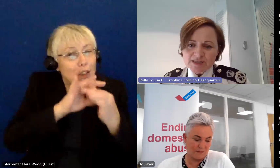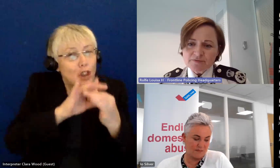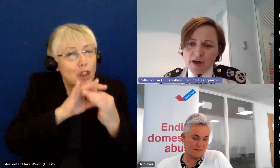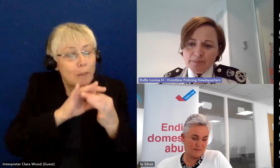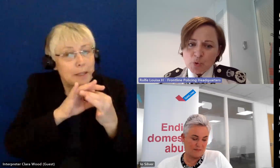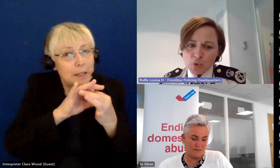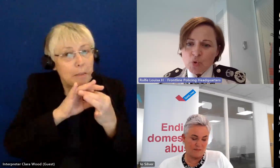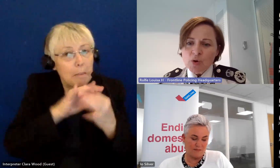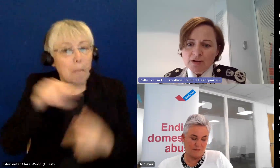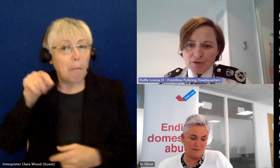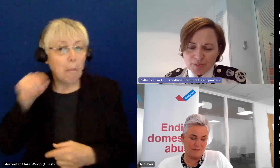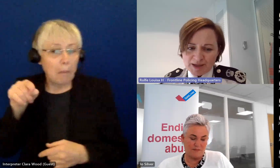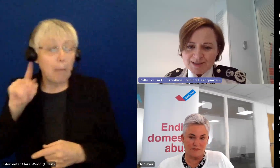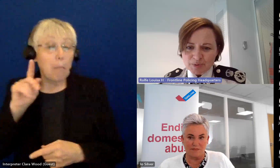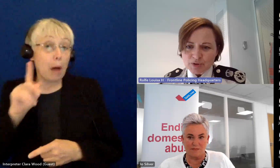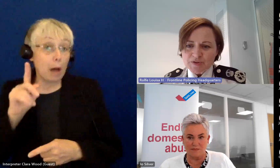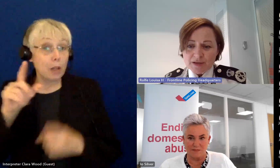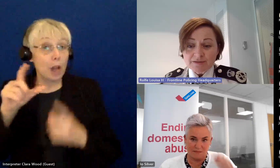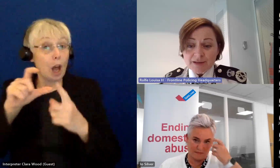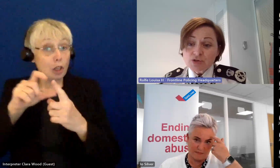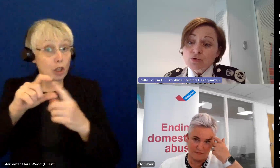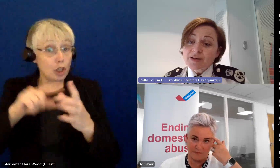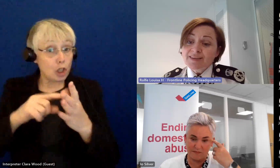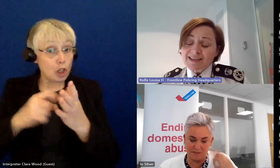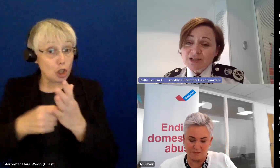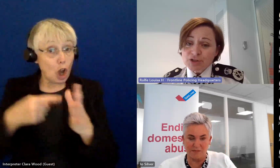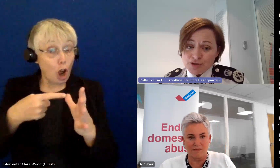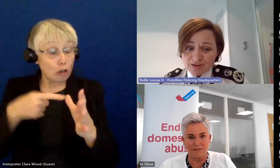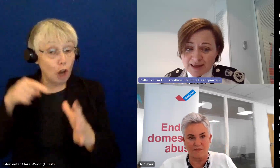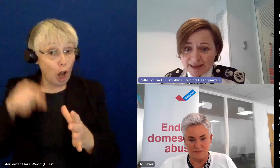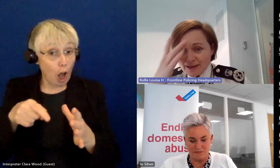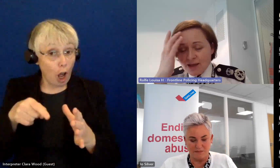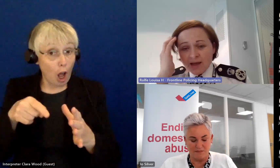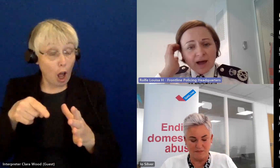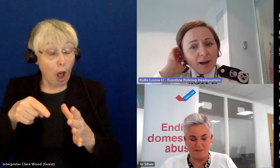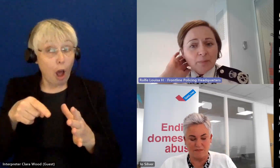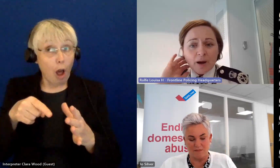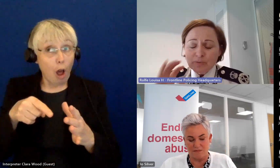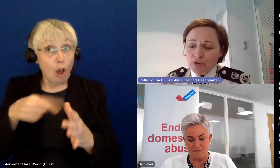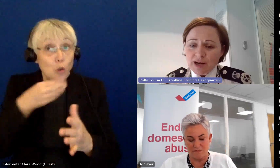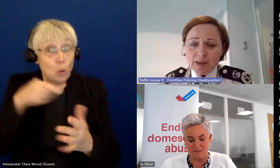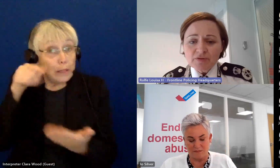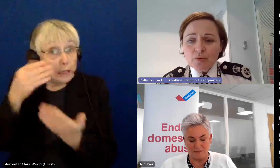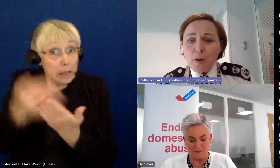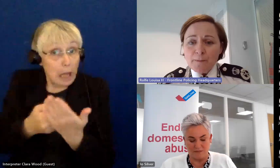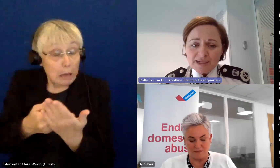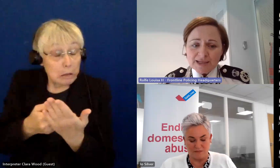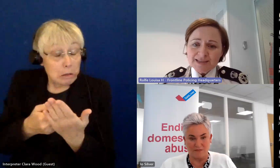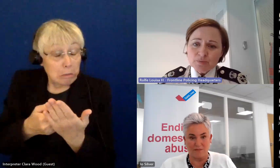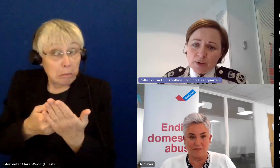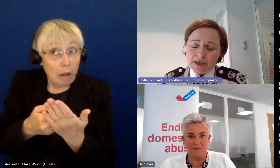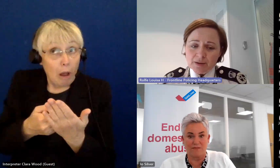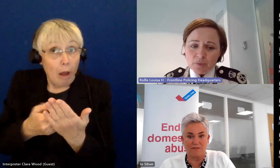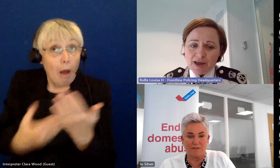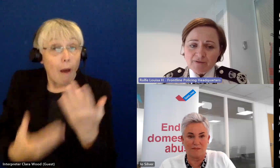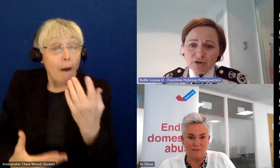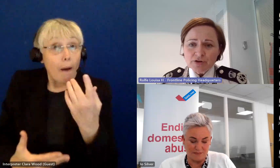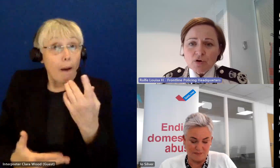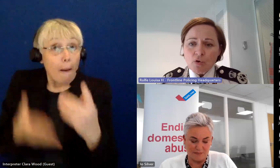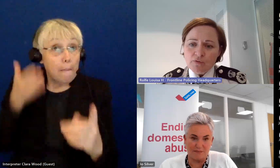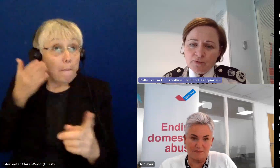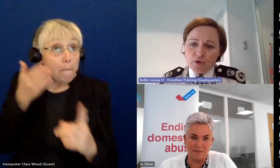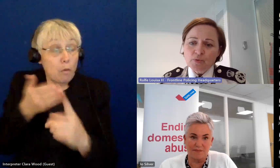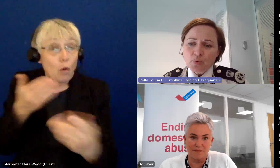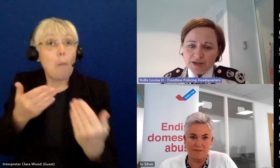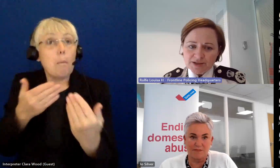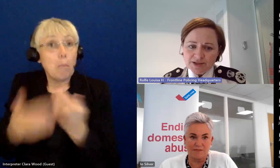to identify more honour-based abuse, and surely that's a good thing. I'm not claiming for 1 minute we haven't got